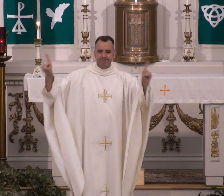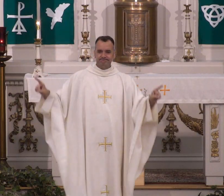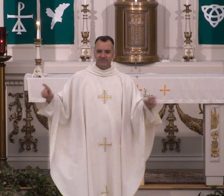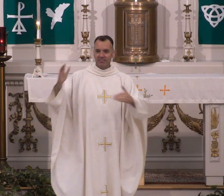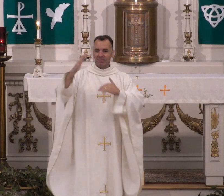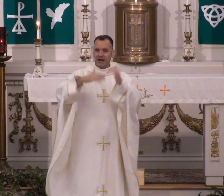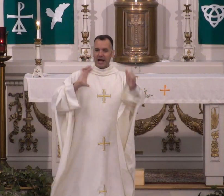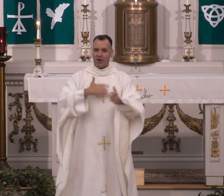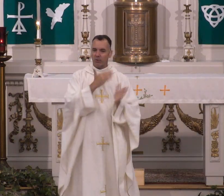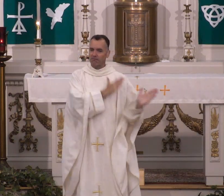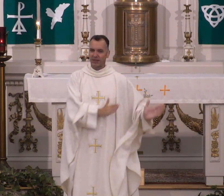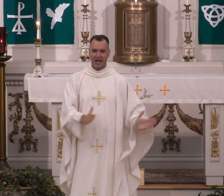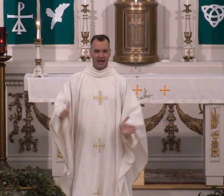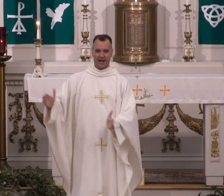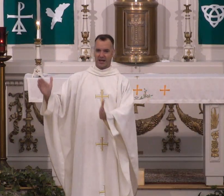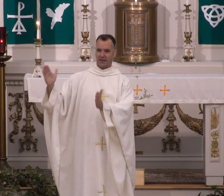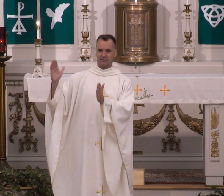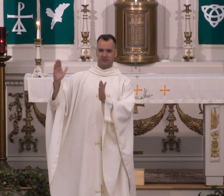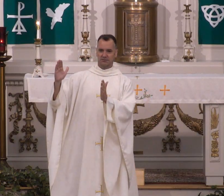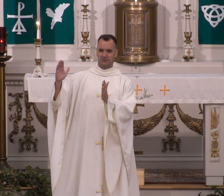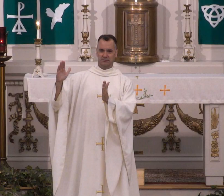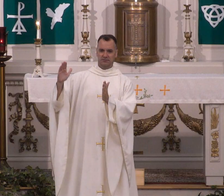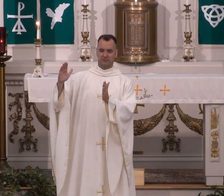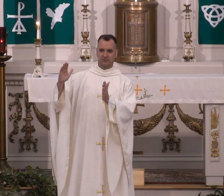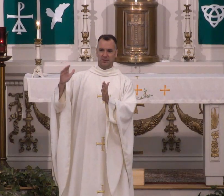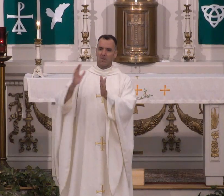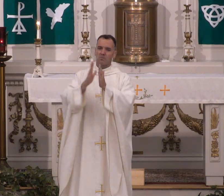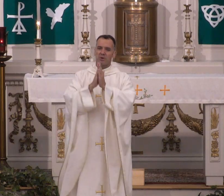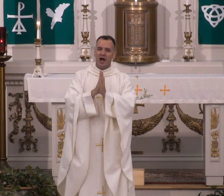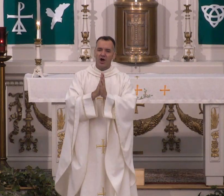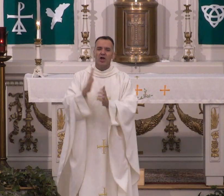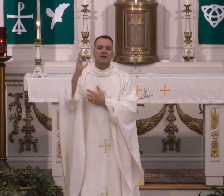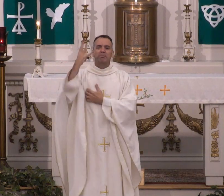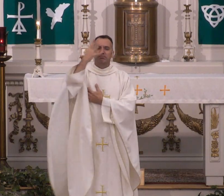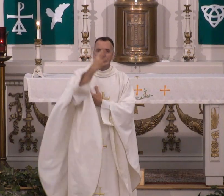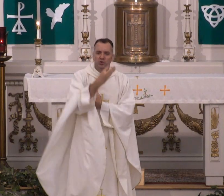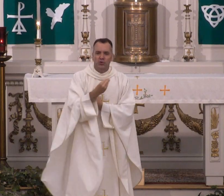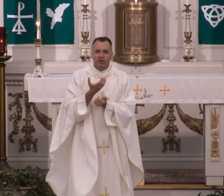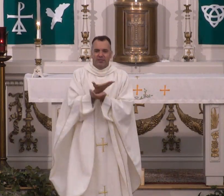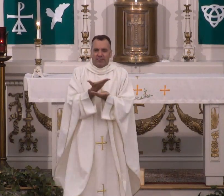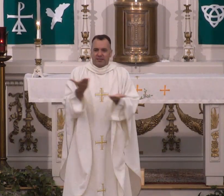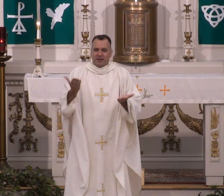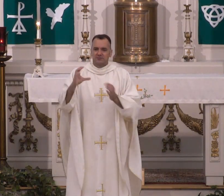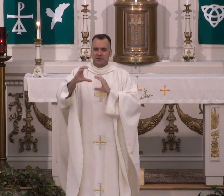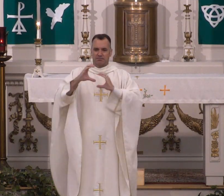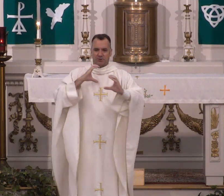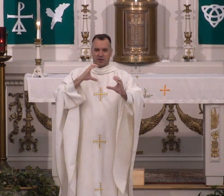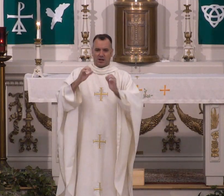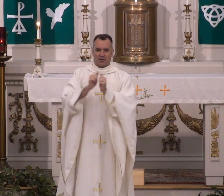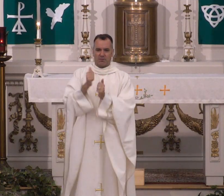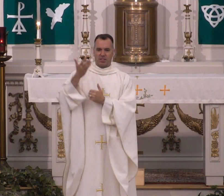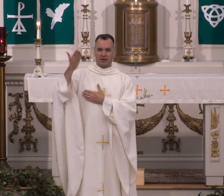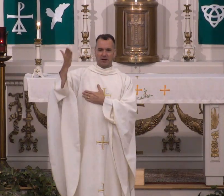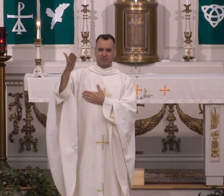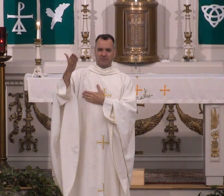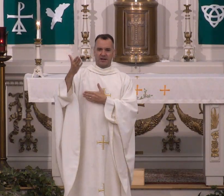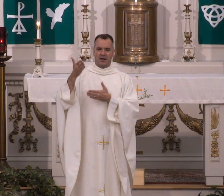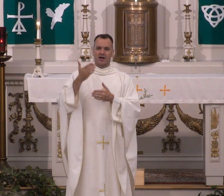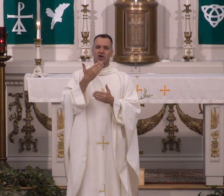But God's will is different than our plans. When we pray, beautiful things